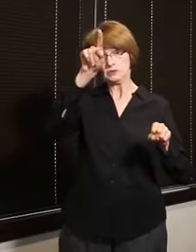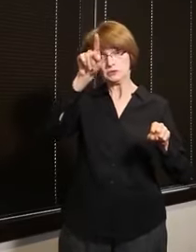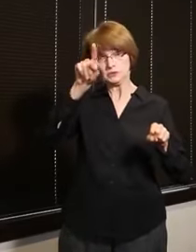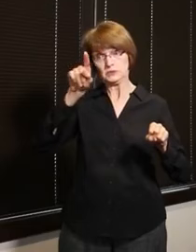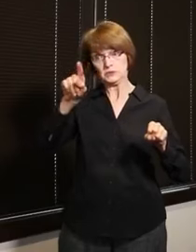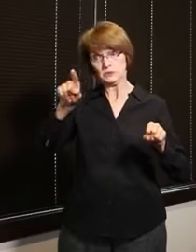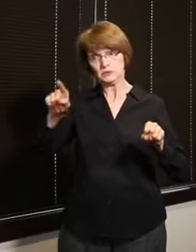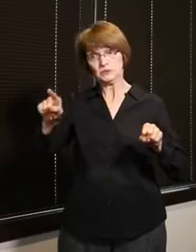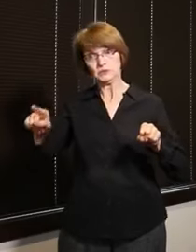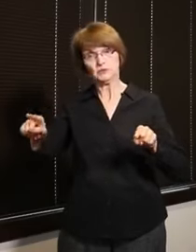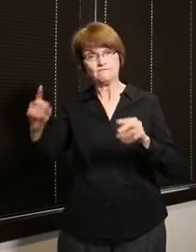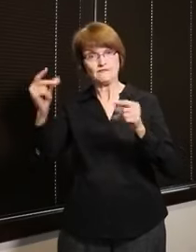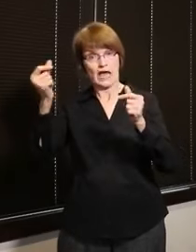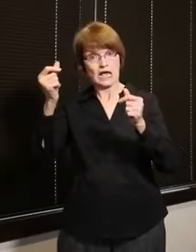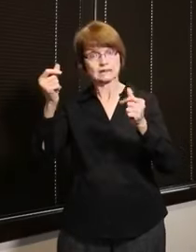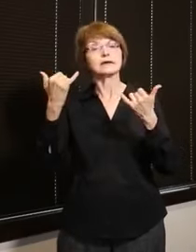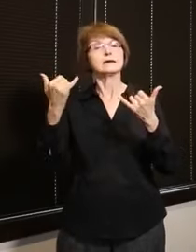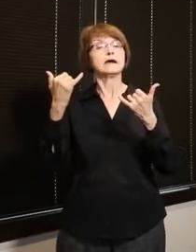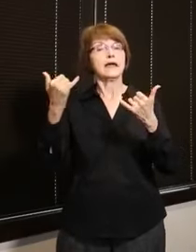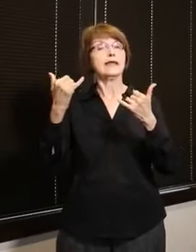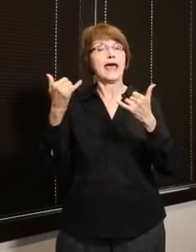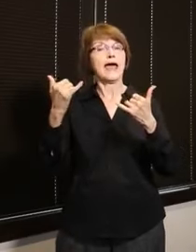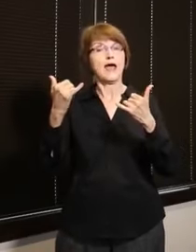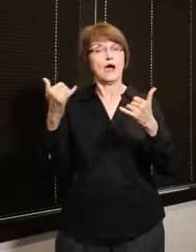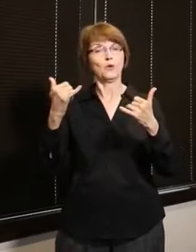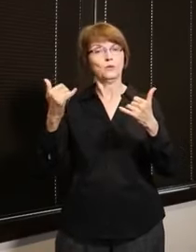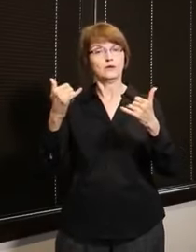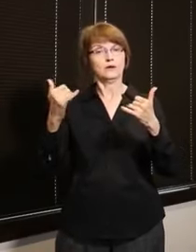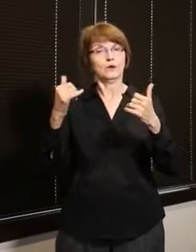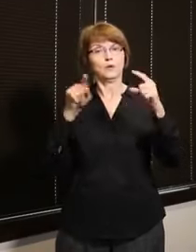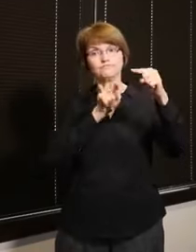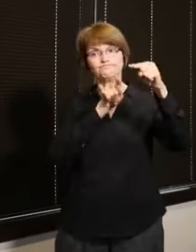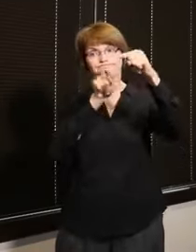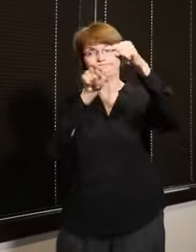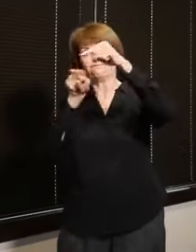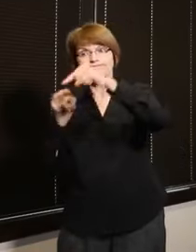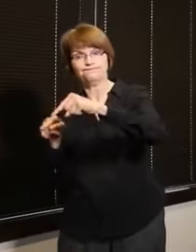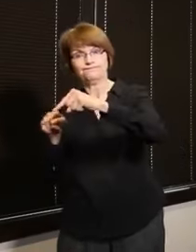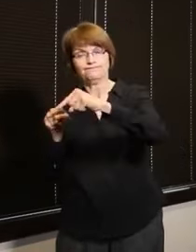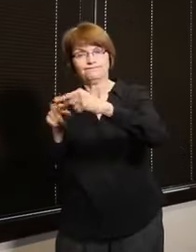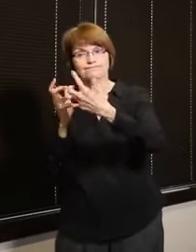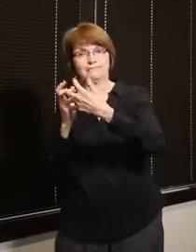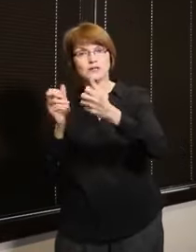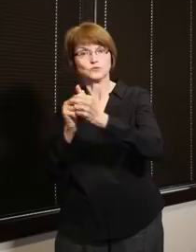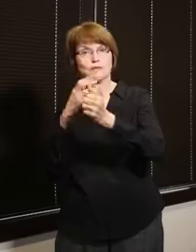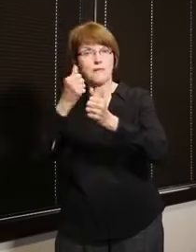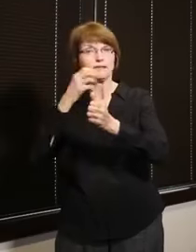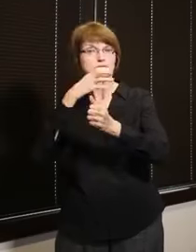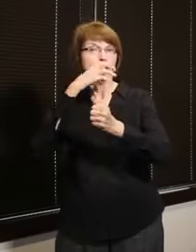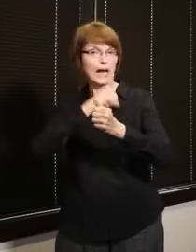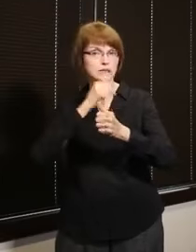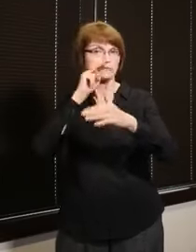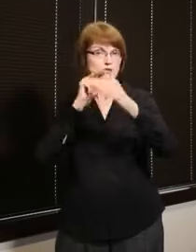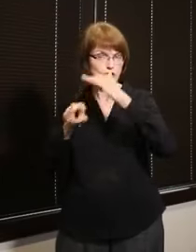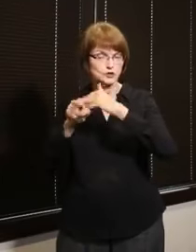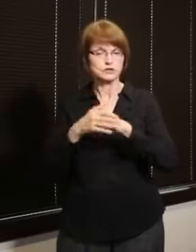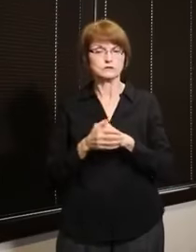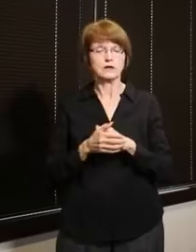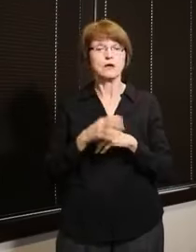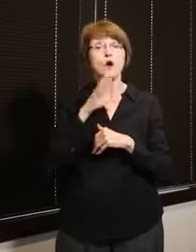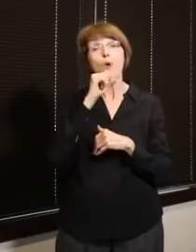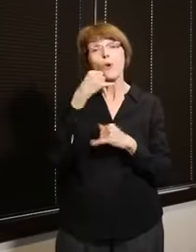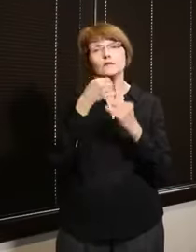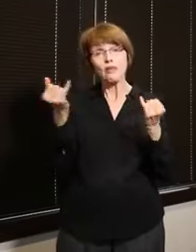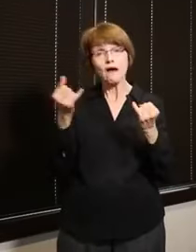fairly rapidly. And we're now back on where we thought we would be with our best guess scenario. And again, the orange